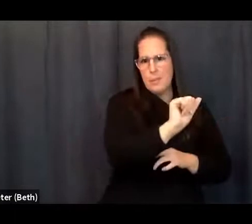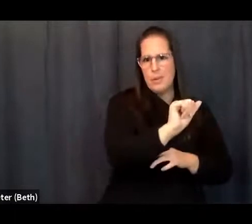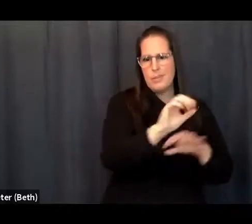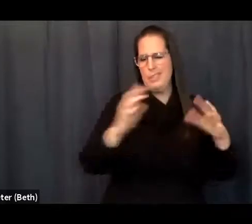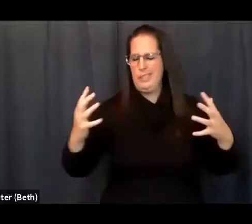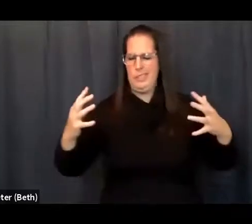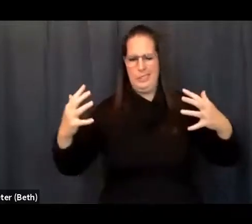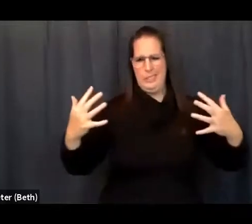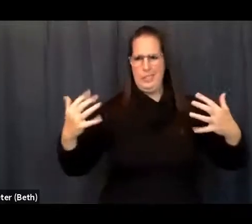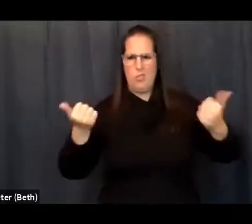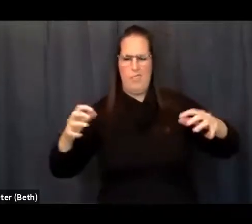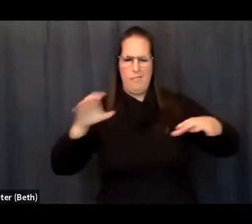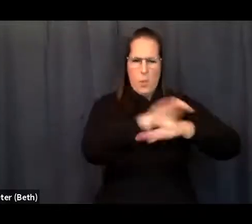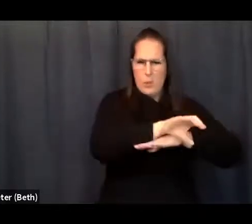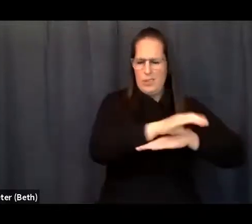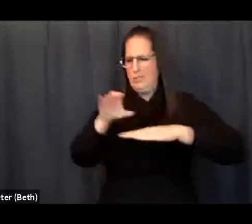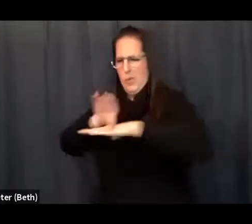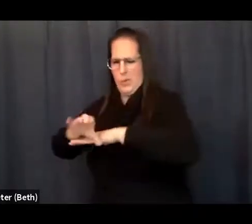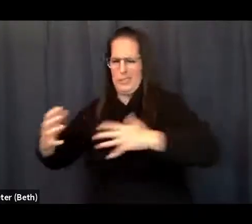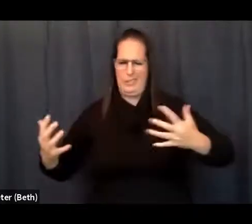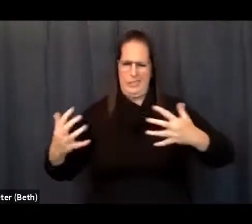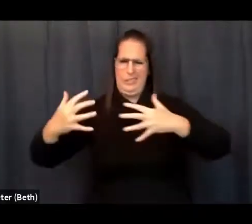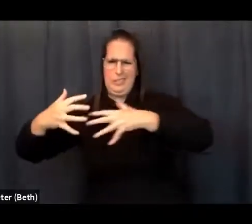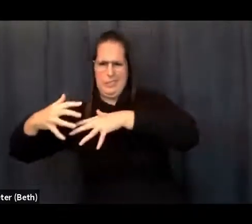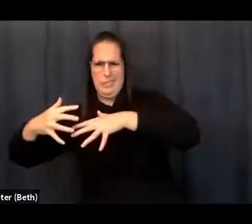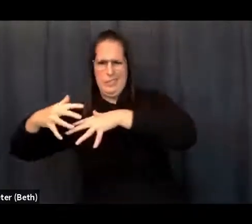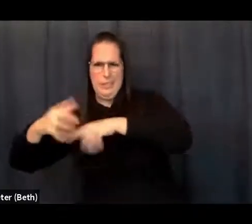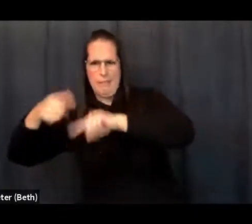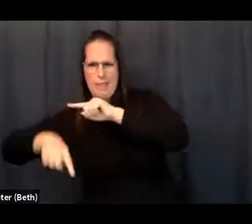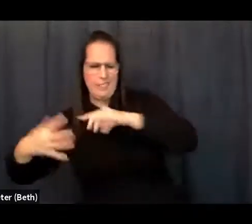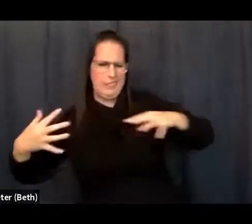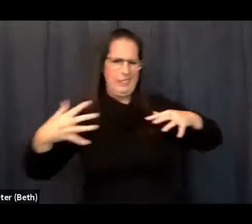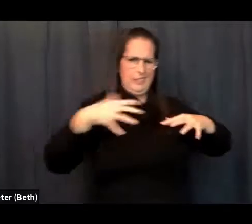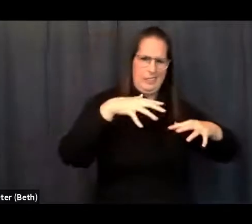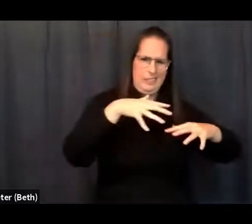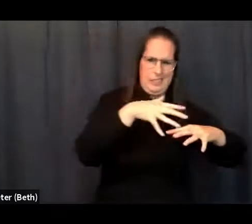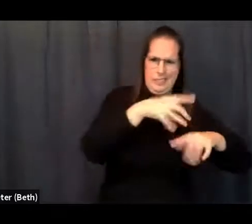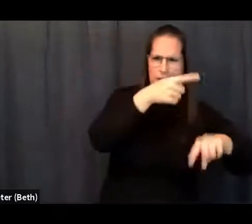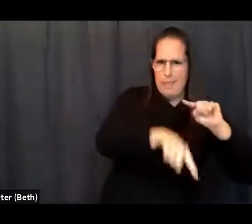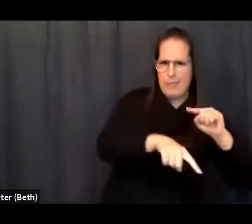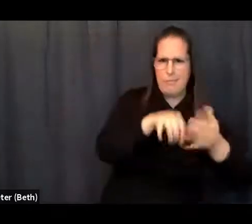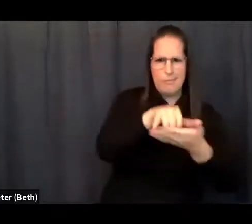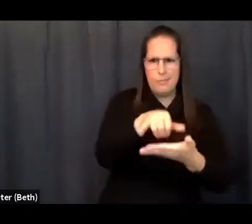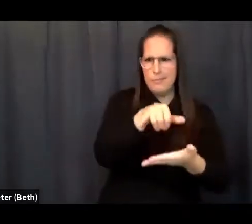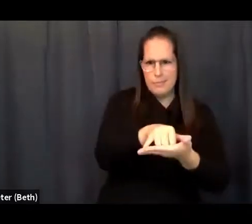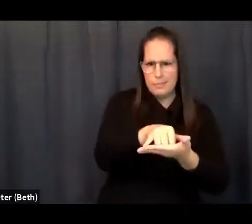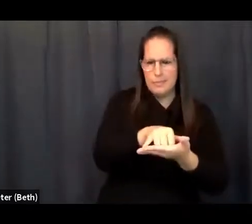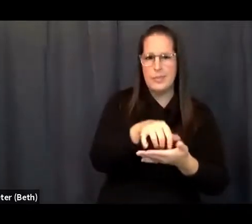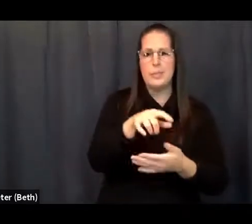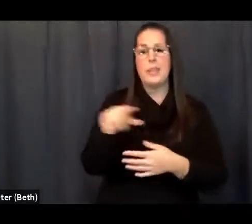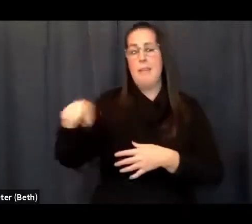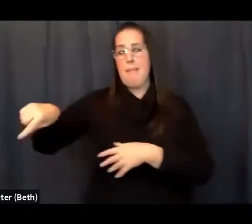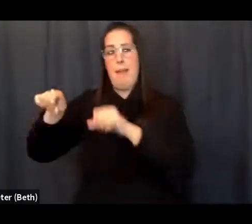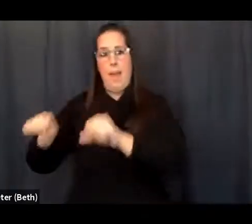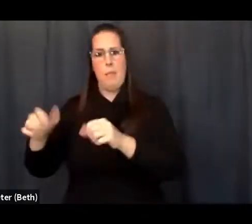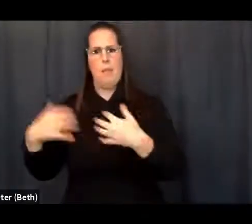and integrate them with us very well because we don't have a common language, the abled have an incredible view and